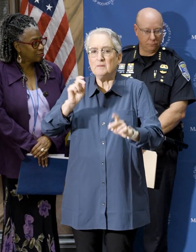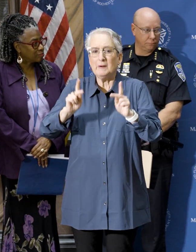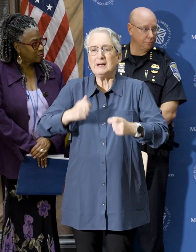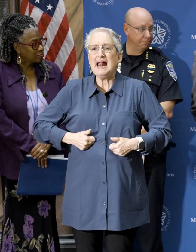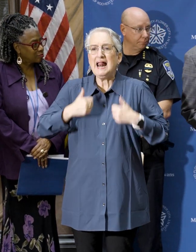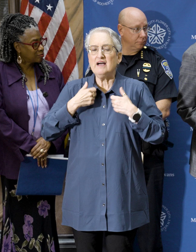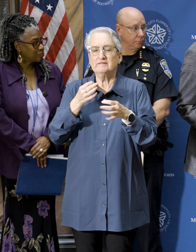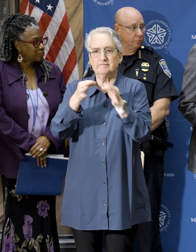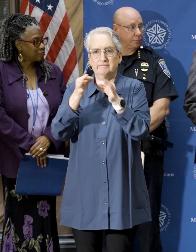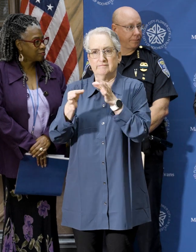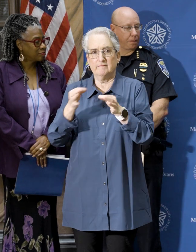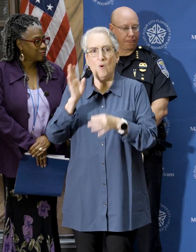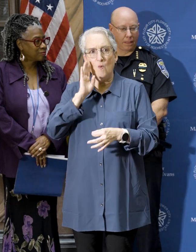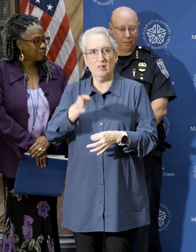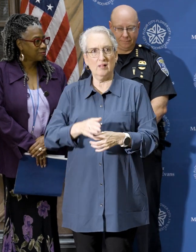strategy. Chief.